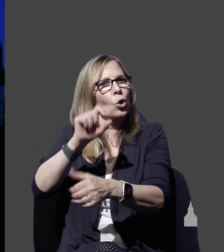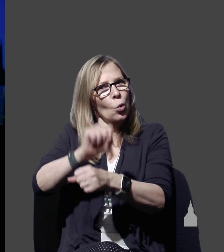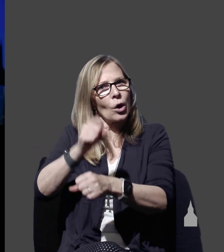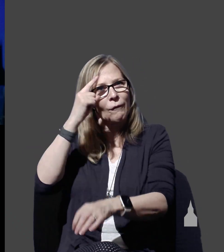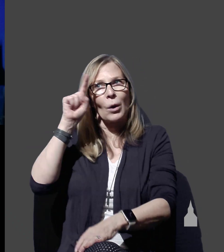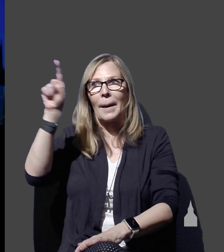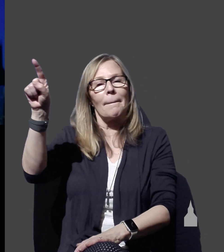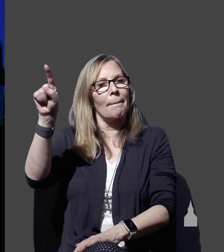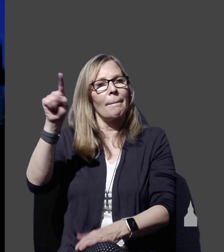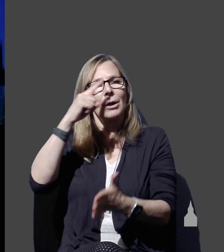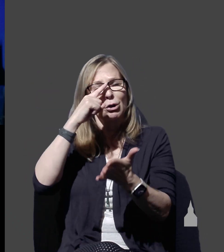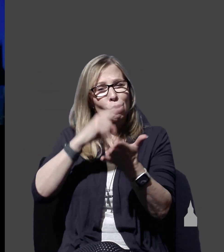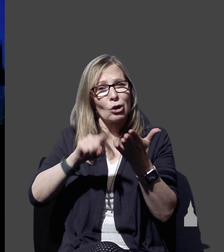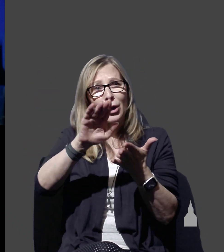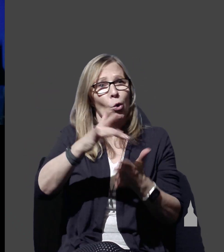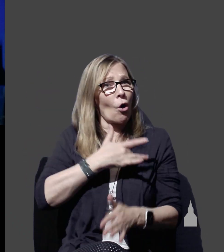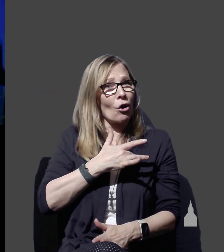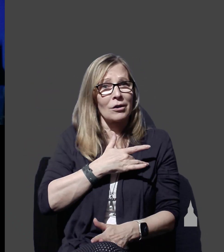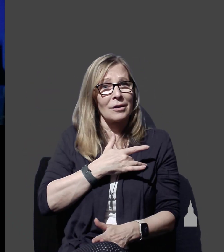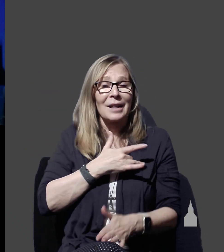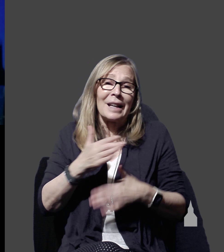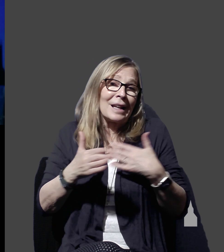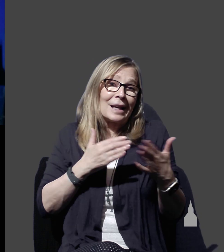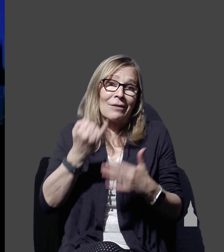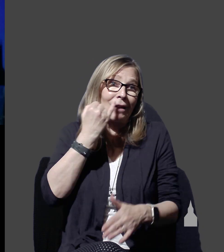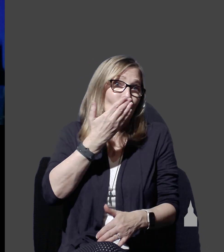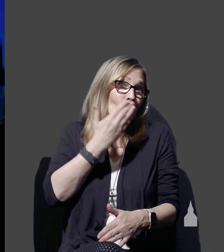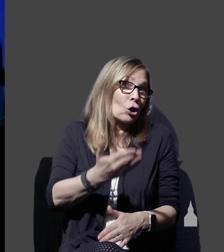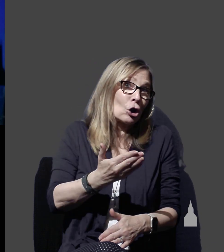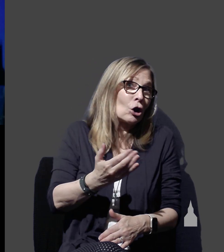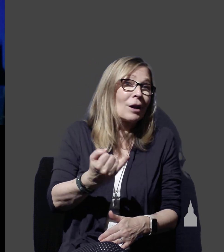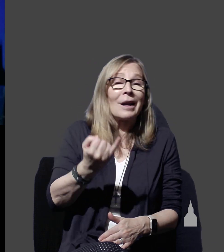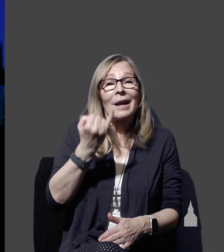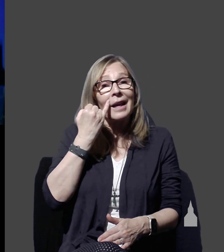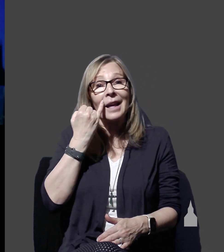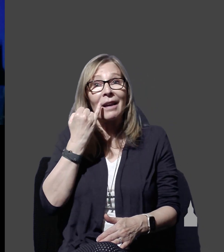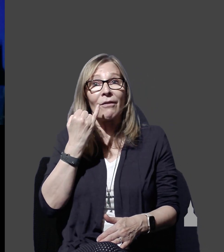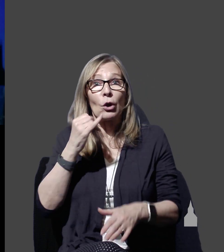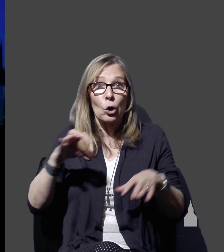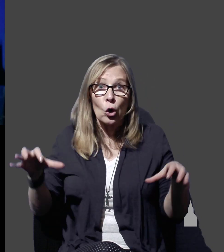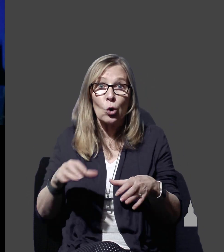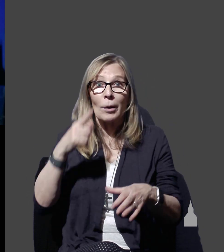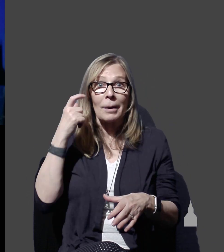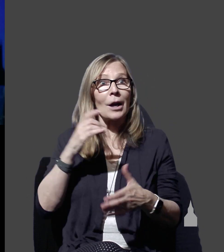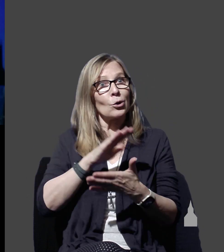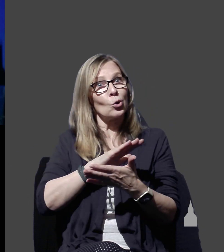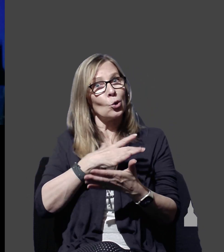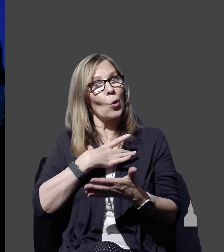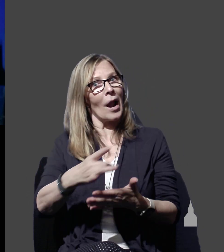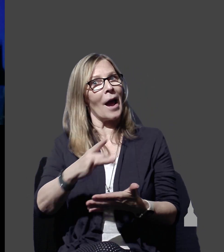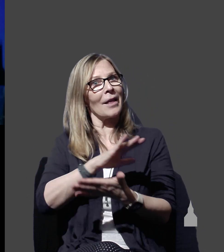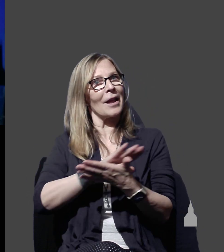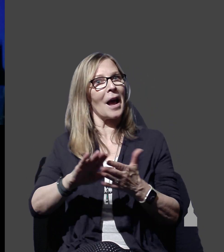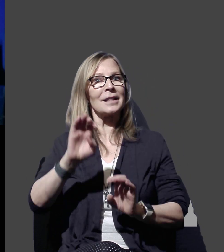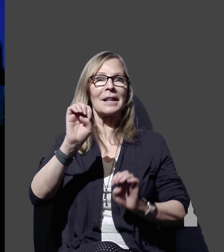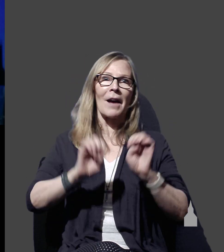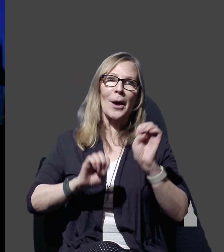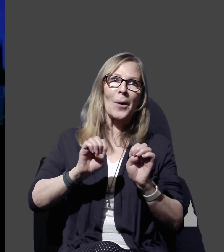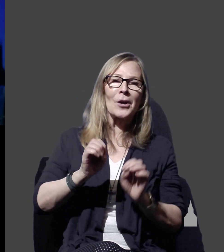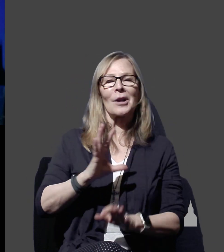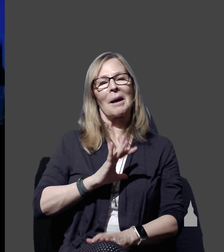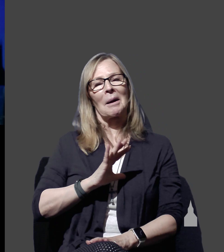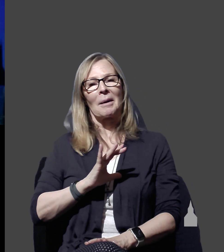You've got to check your heart, even if you're good, that you're not doing what you're doing because you enjoy the pats on the backs and the nice evaluations.